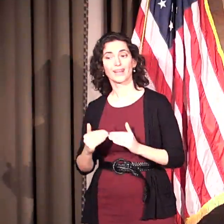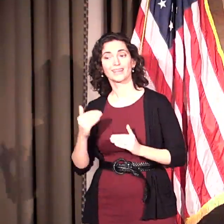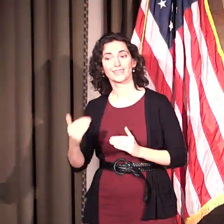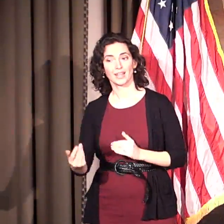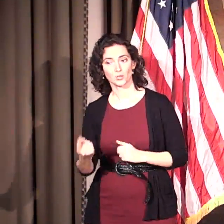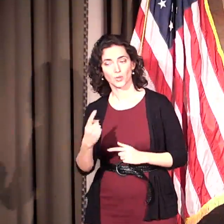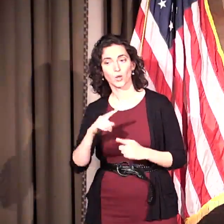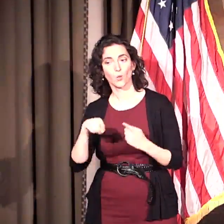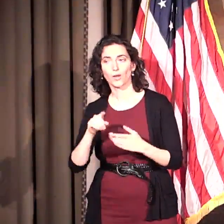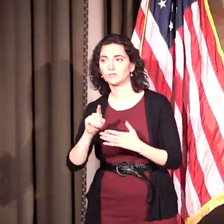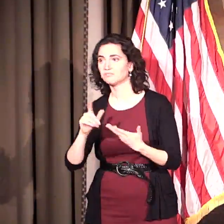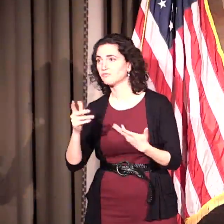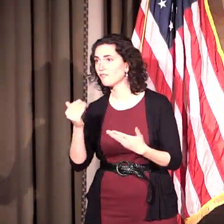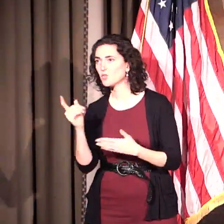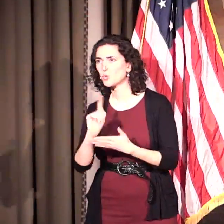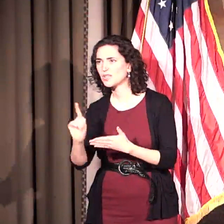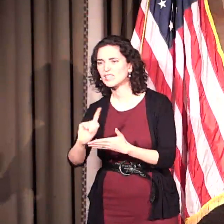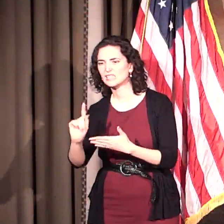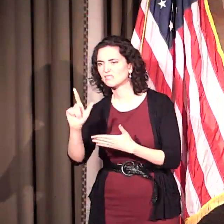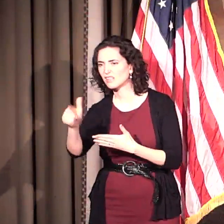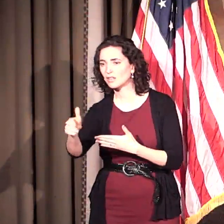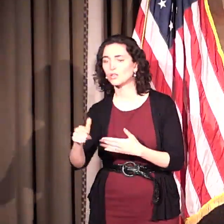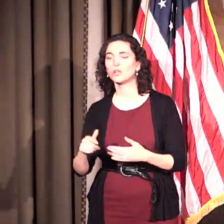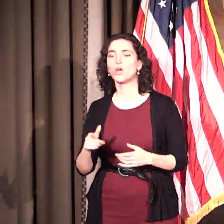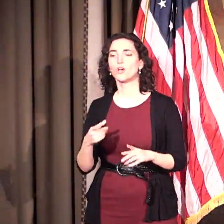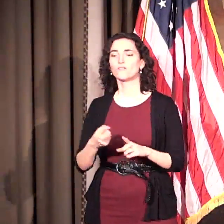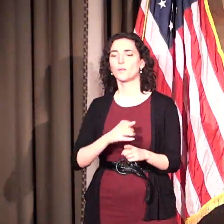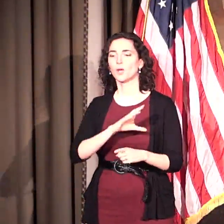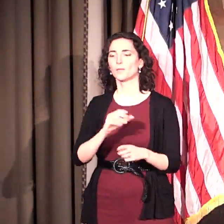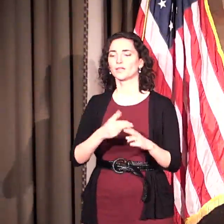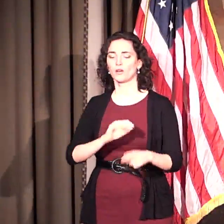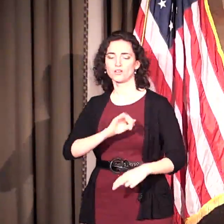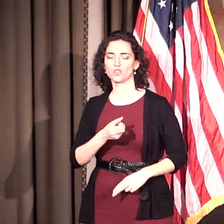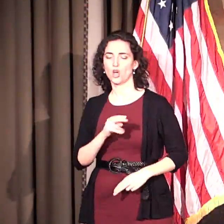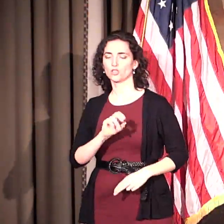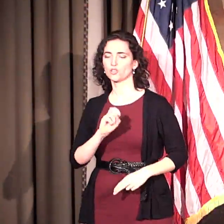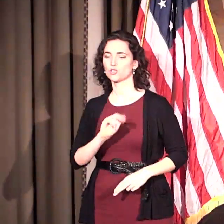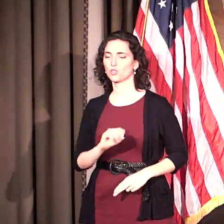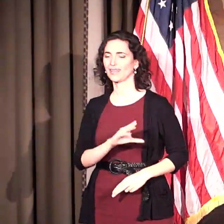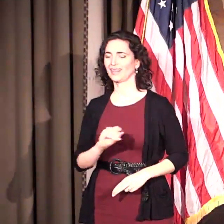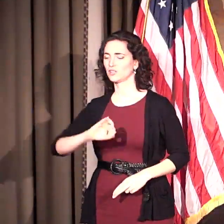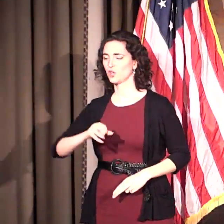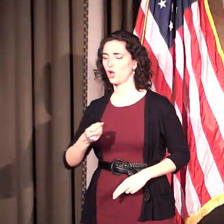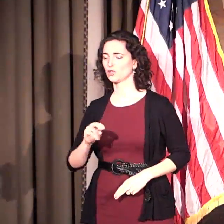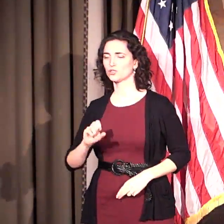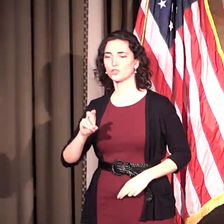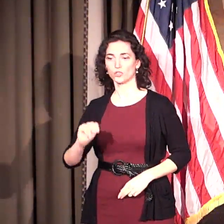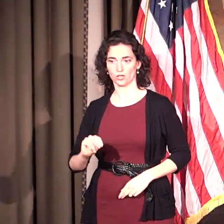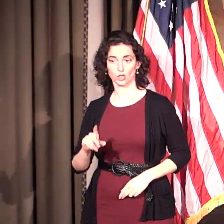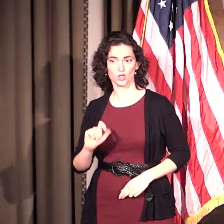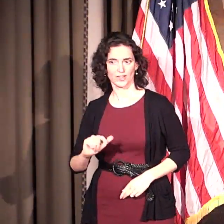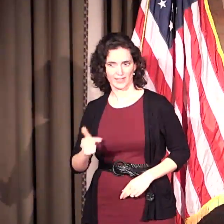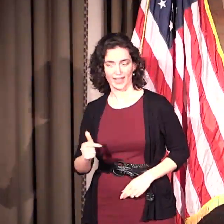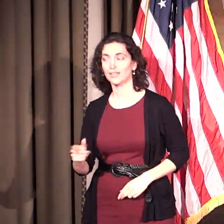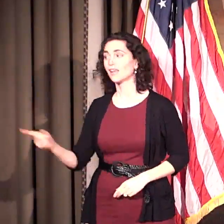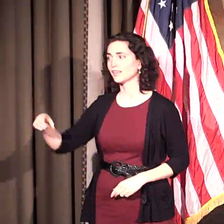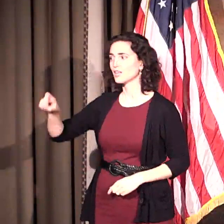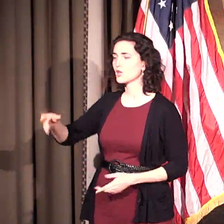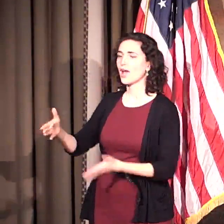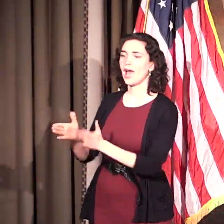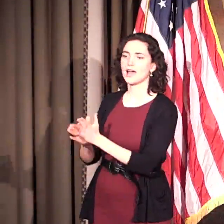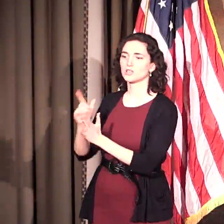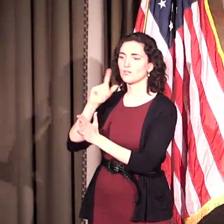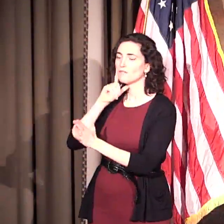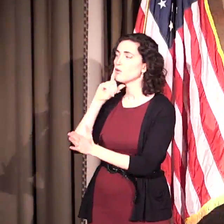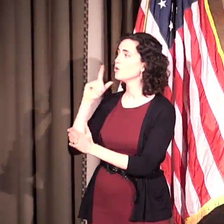in several weeks. It'll be the Johnson & Johnson is most likely to come next, and they should be asking for an emergency use